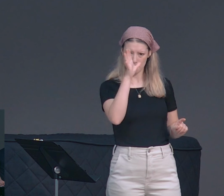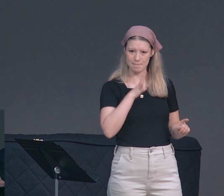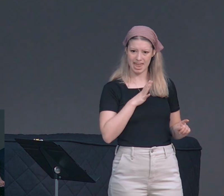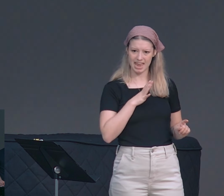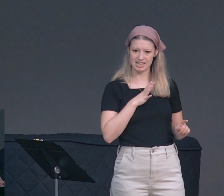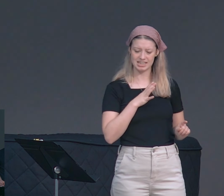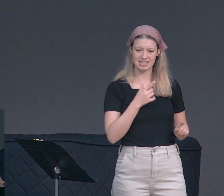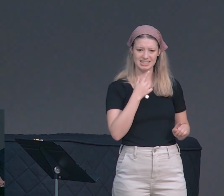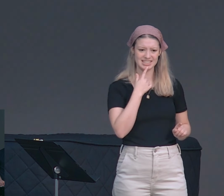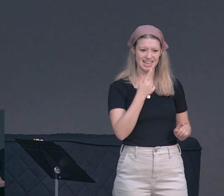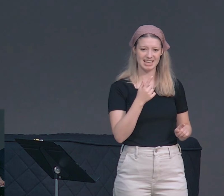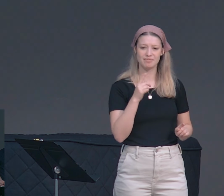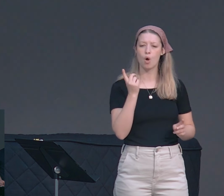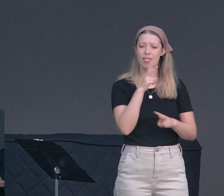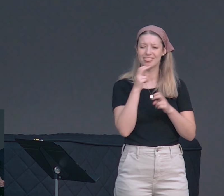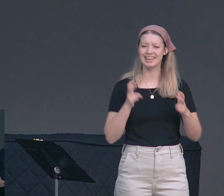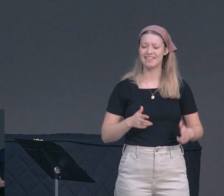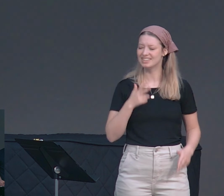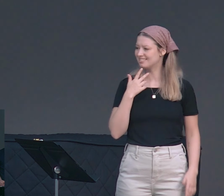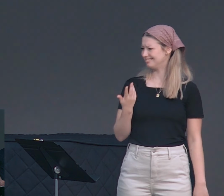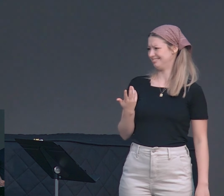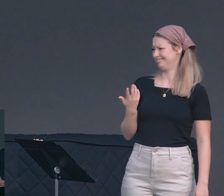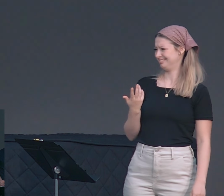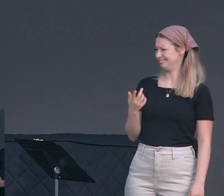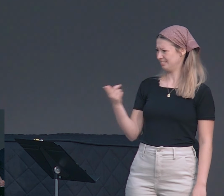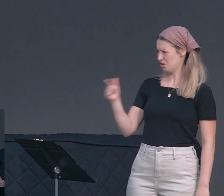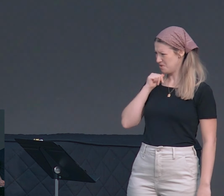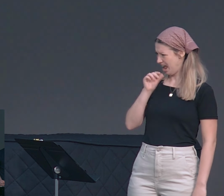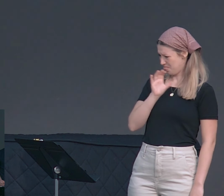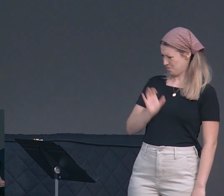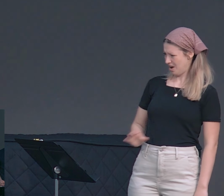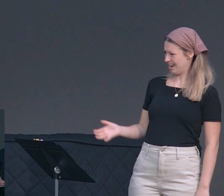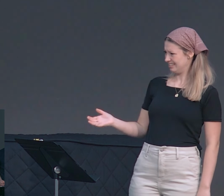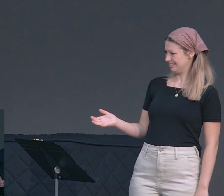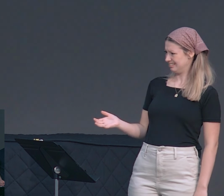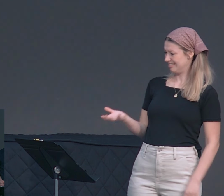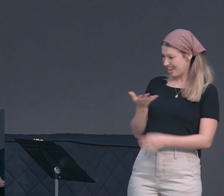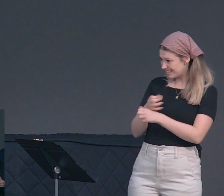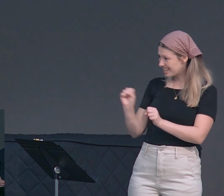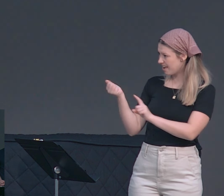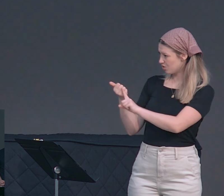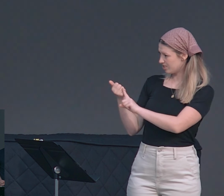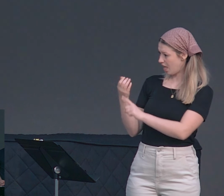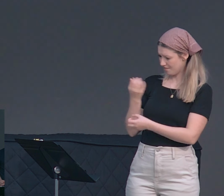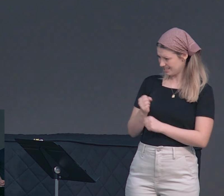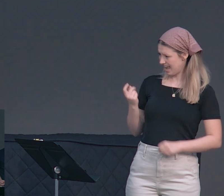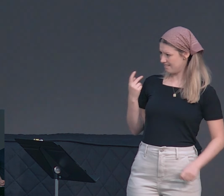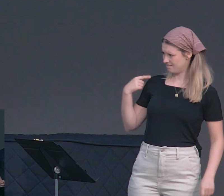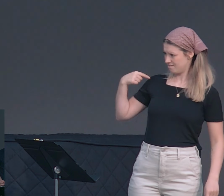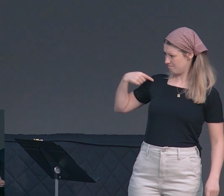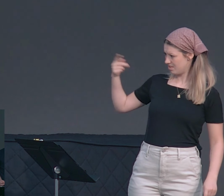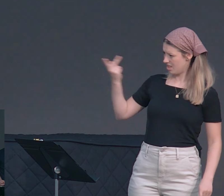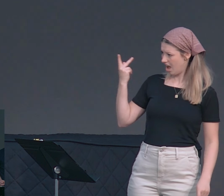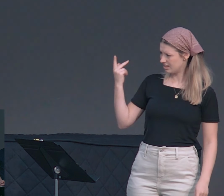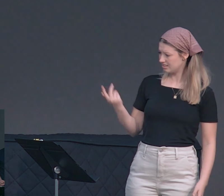the thief cries out in mockery, "Are you not the Christ? Save yourself and us."